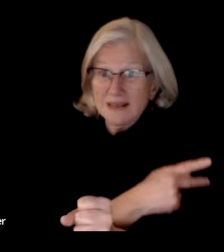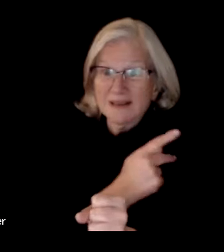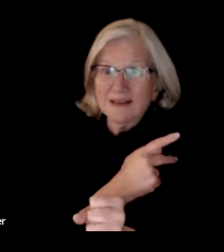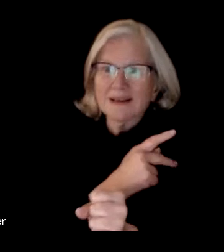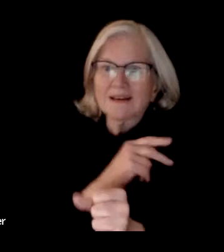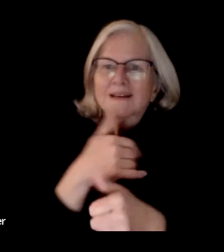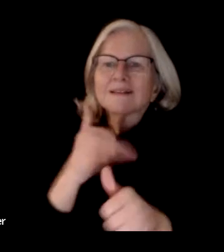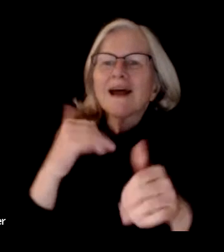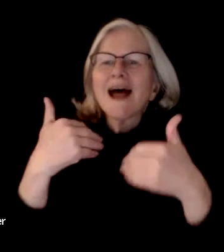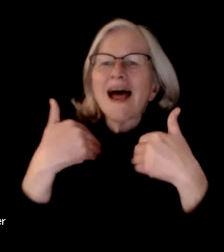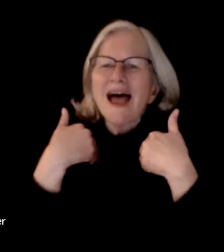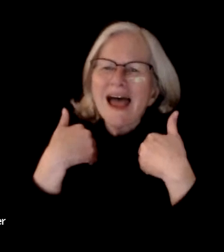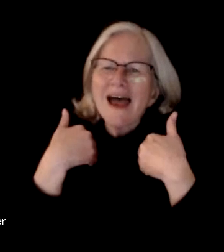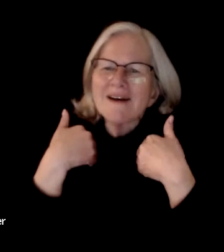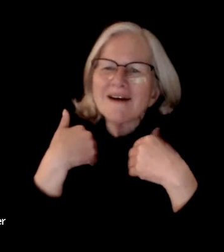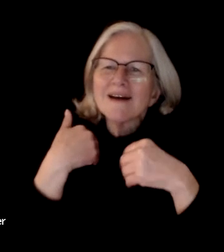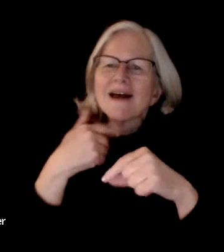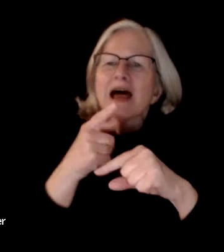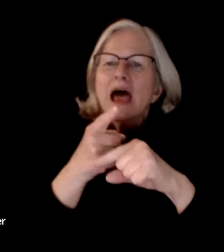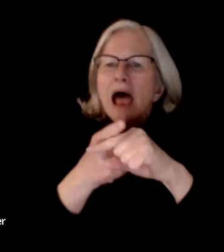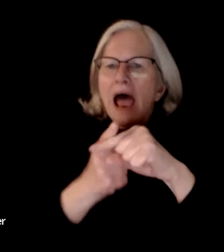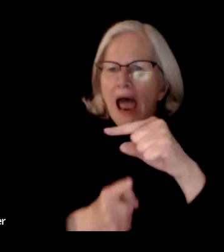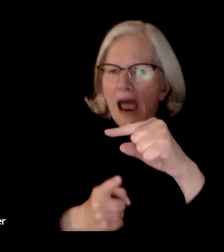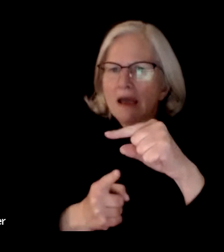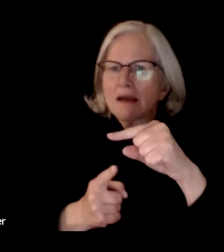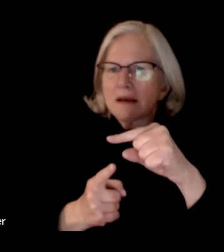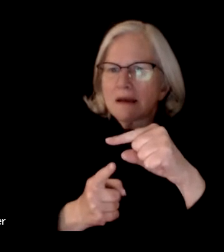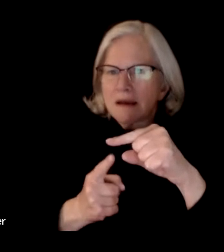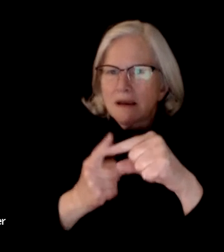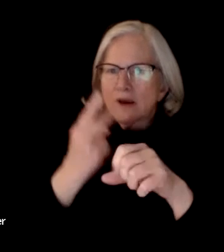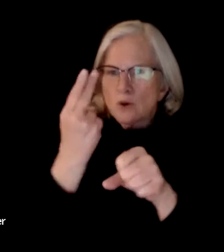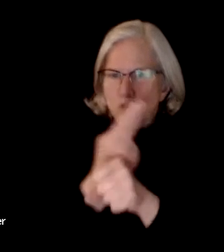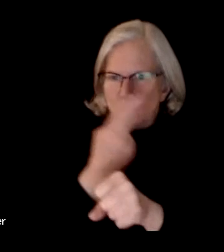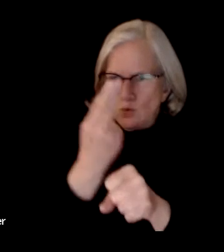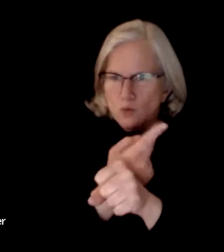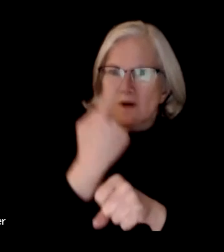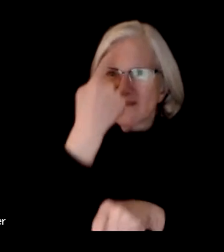only half the beds in use for COVID care that we did earlier